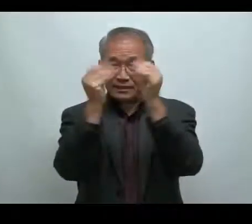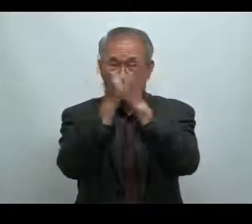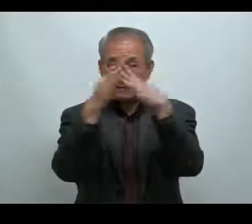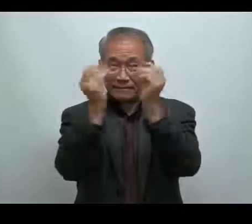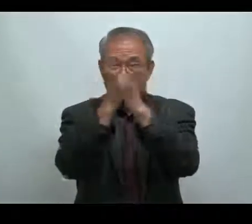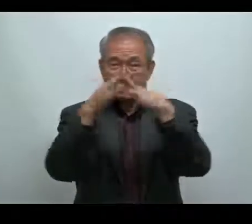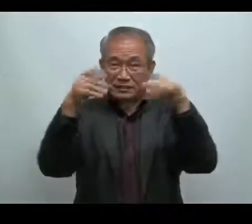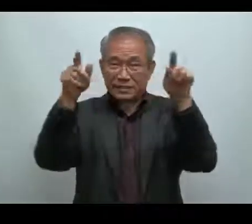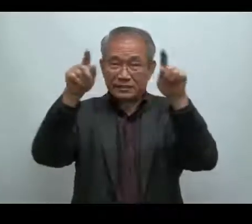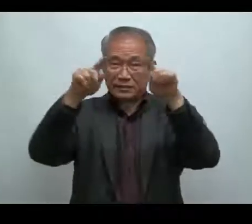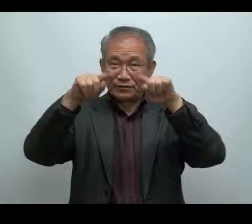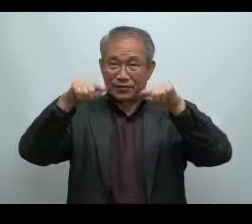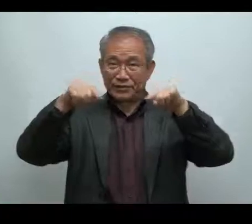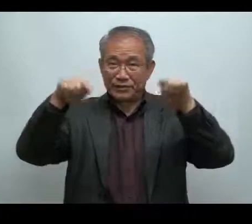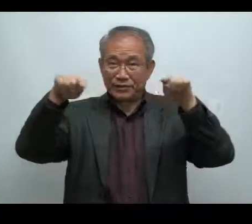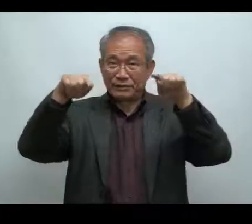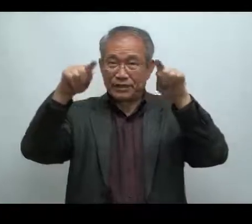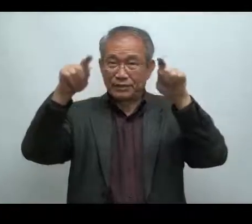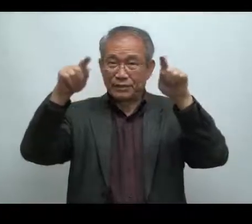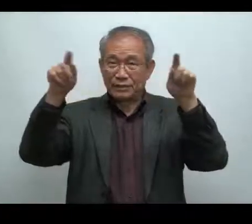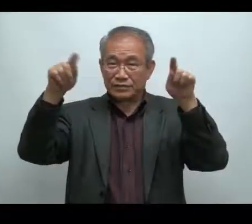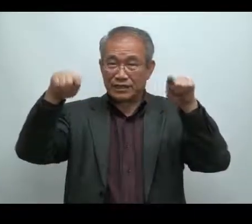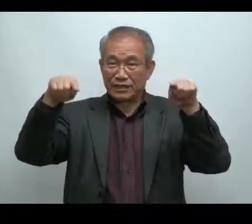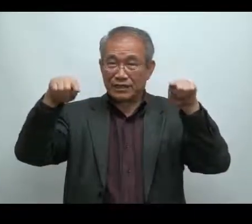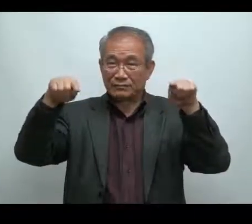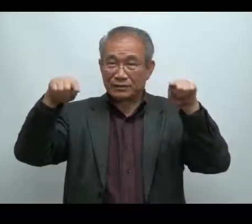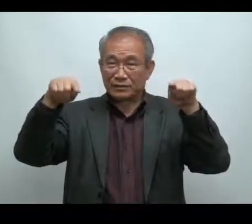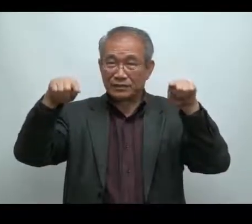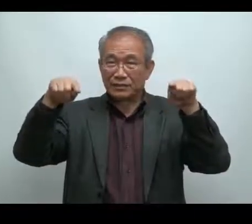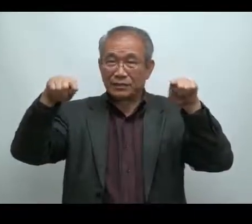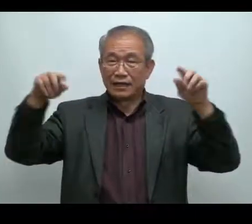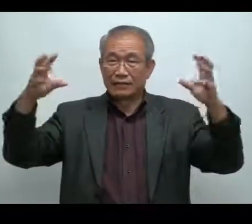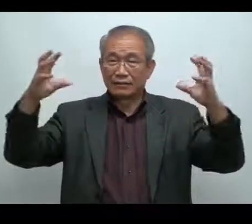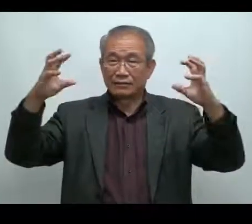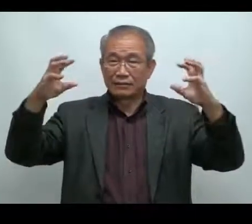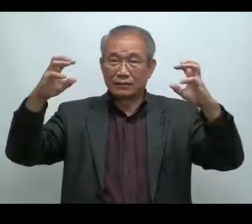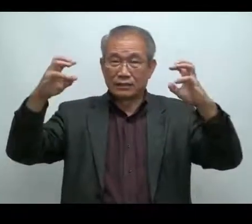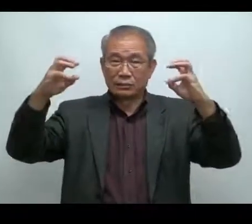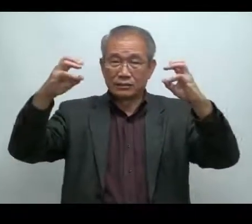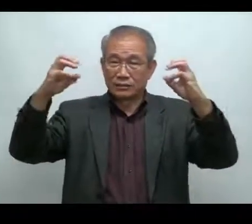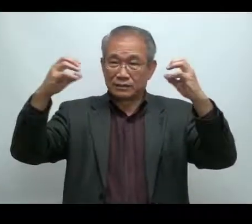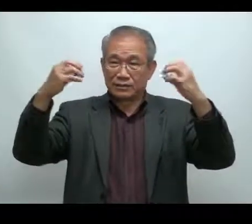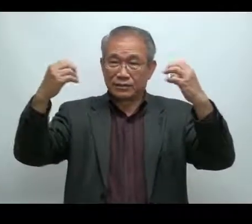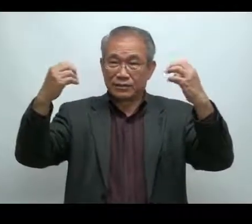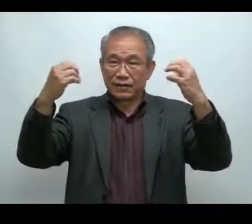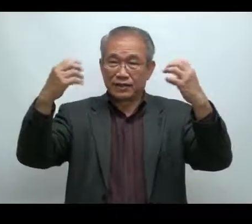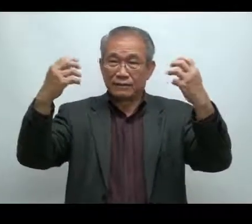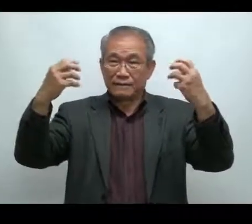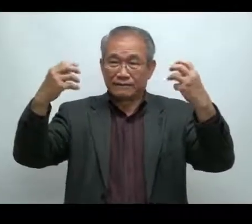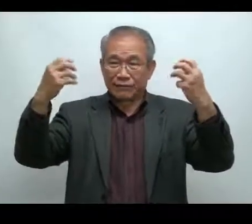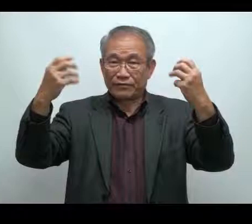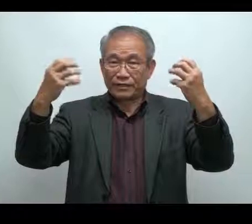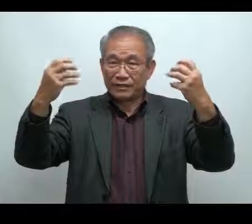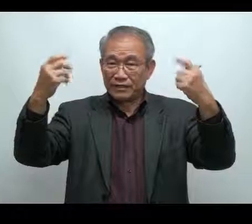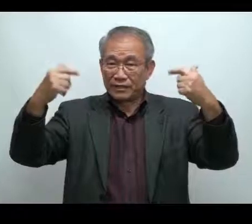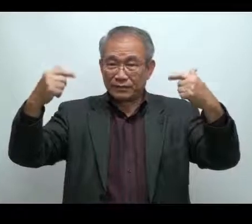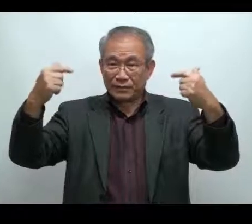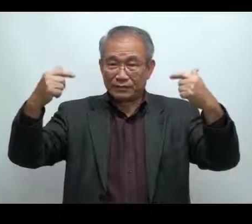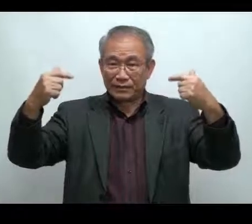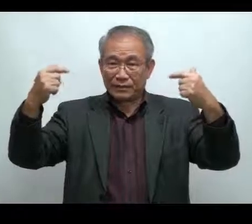easily. The skin is very thin, and you have liquid, jelly-like muscle, and then towards the fourth layer, it will be